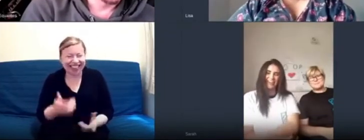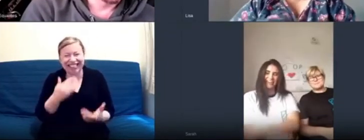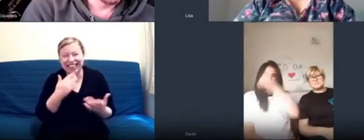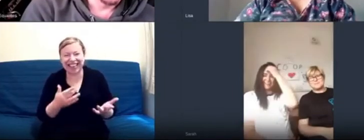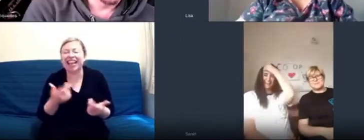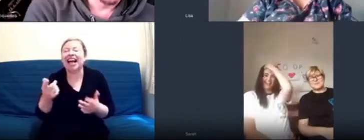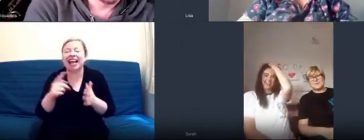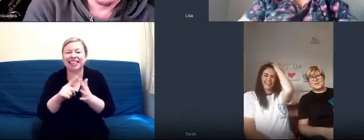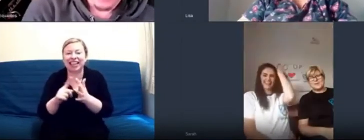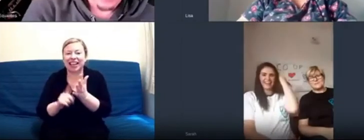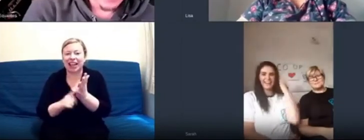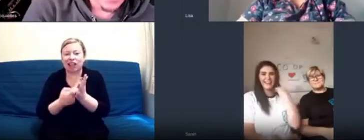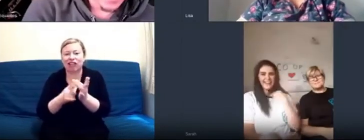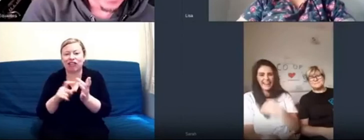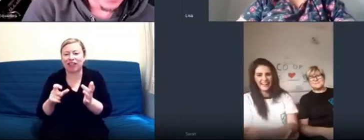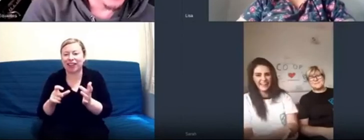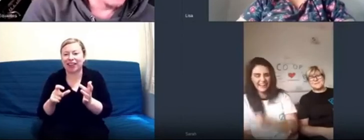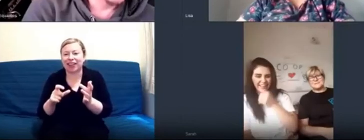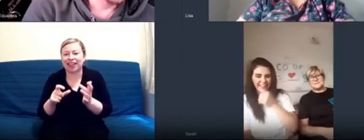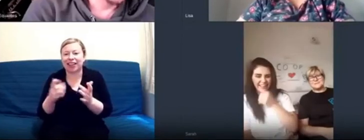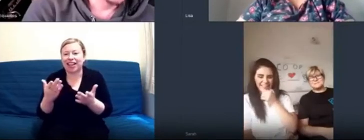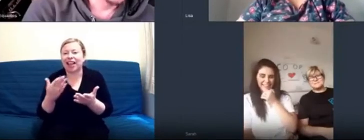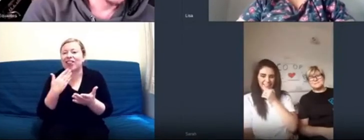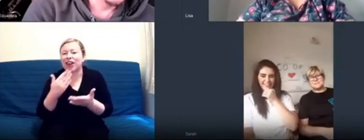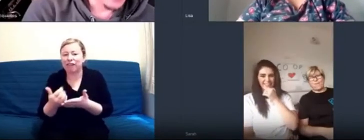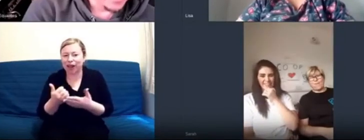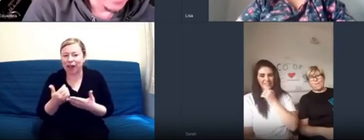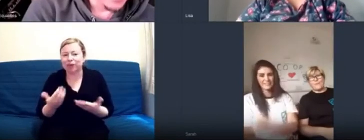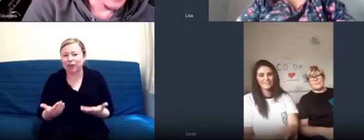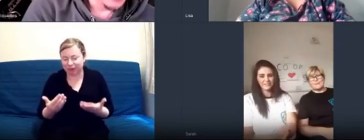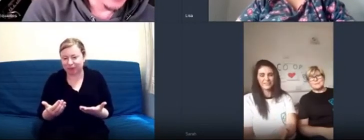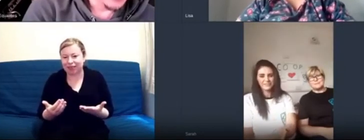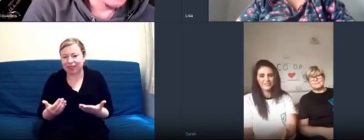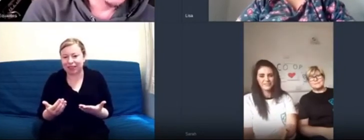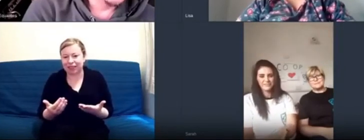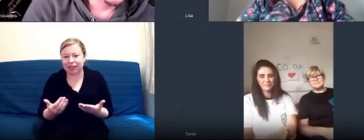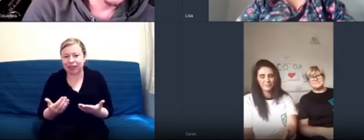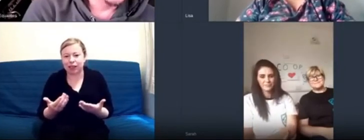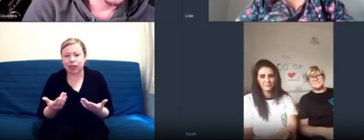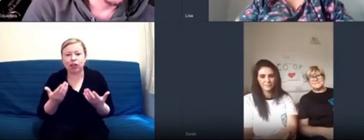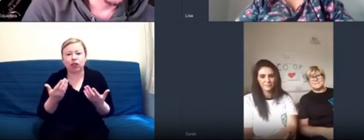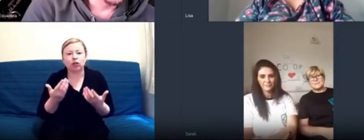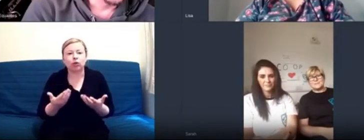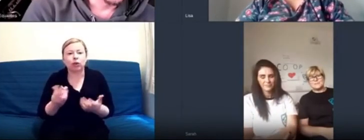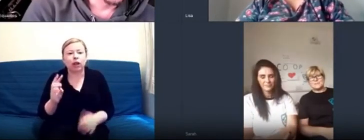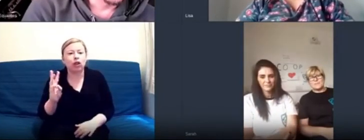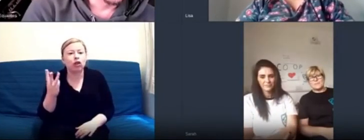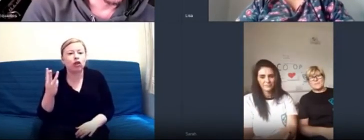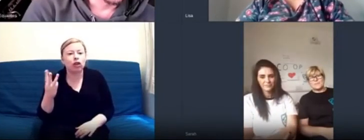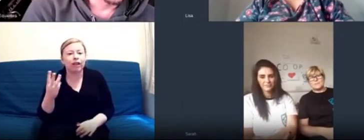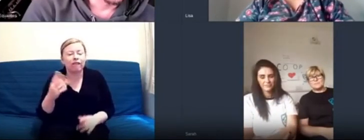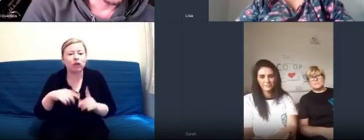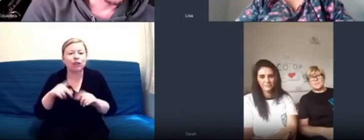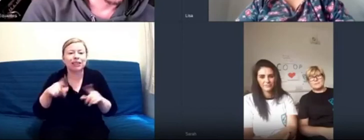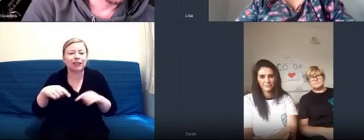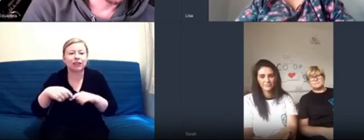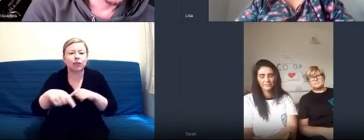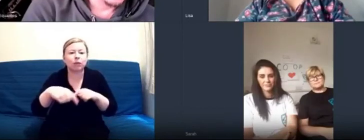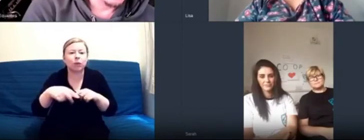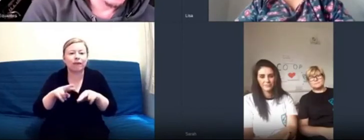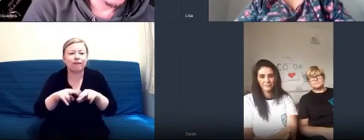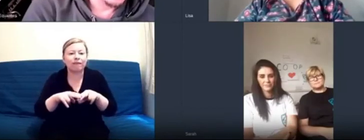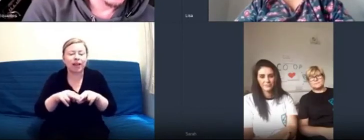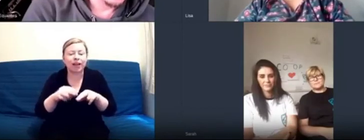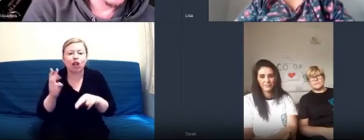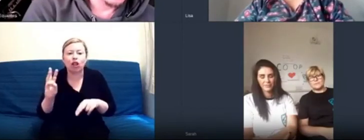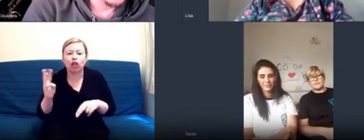Thank you to Elric for coming, for helping as well. So today we have at 3 p.m. on Diversity Week 5